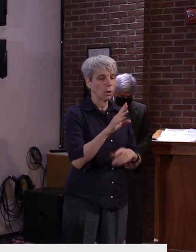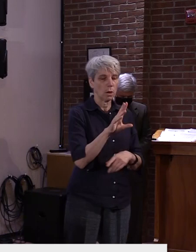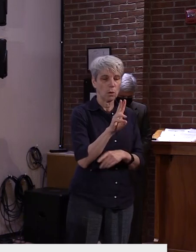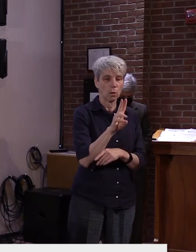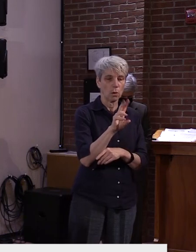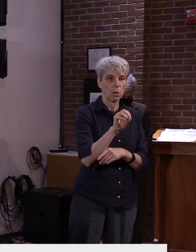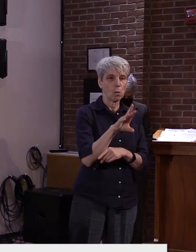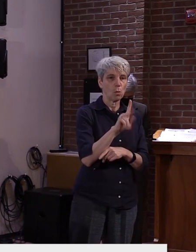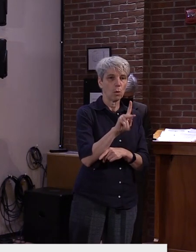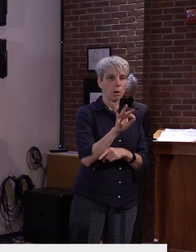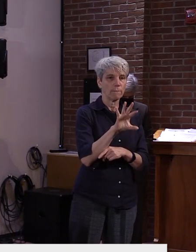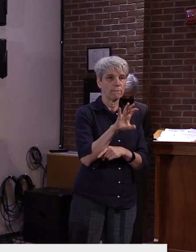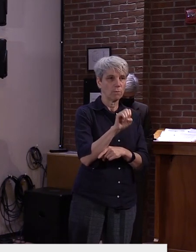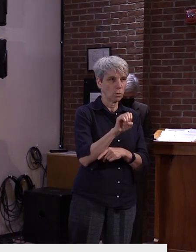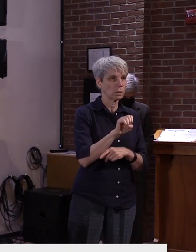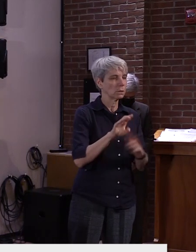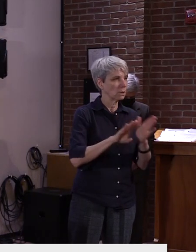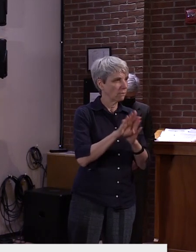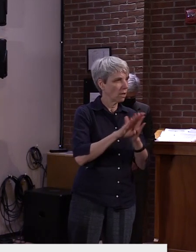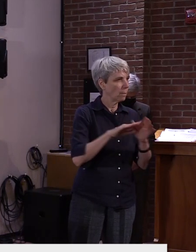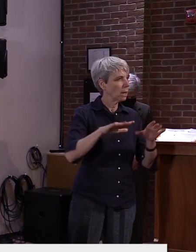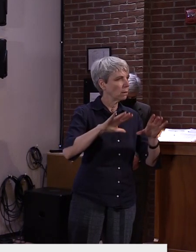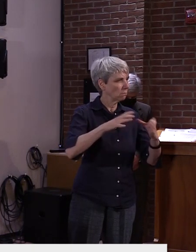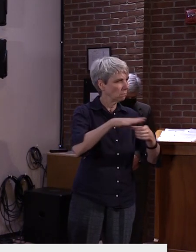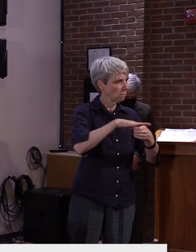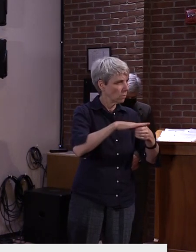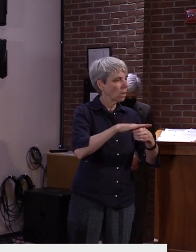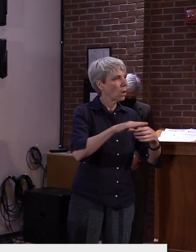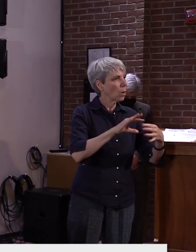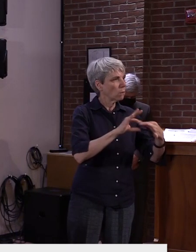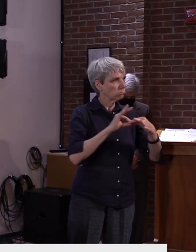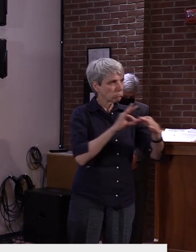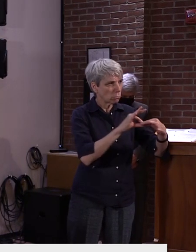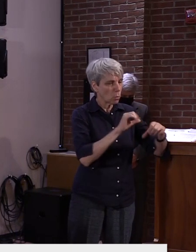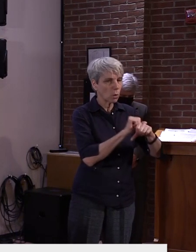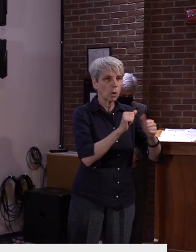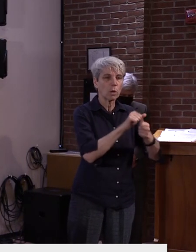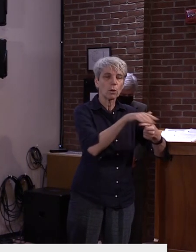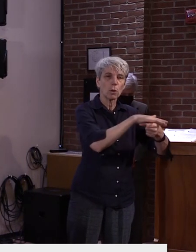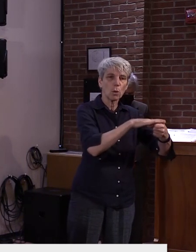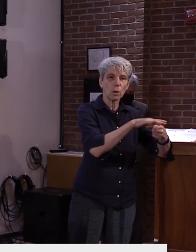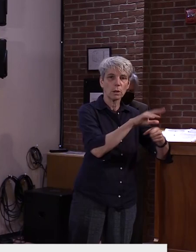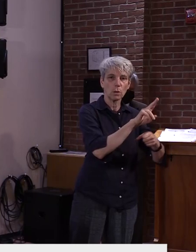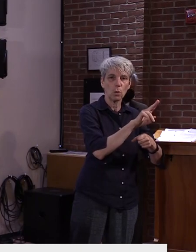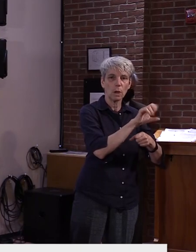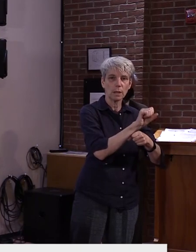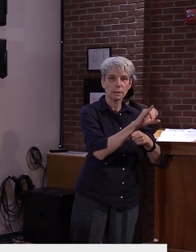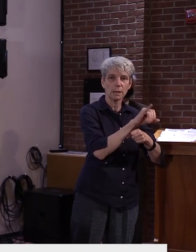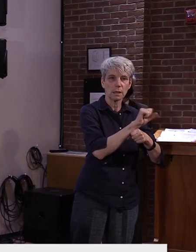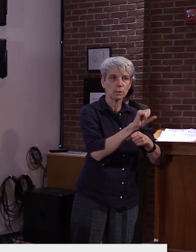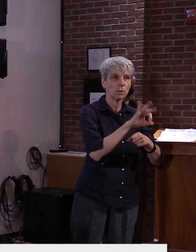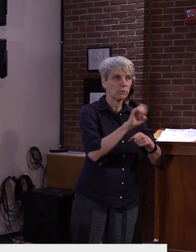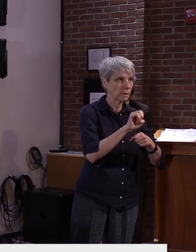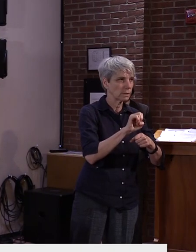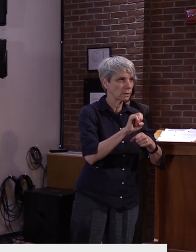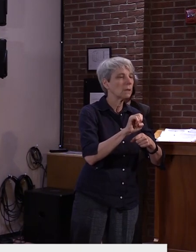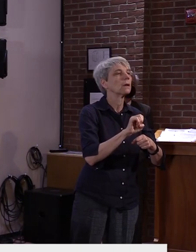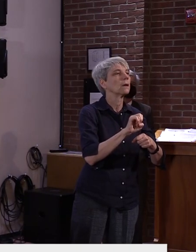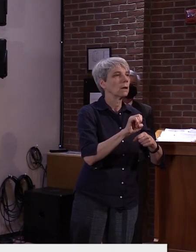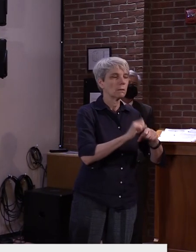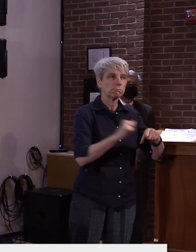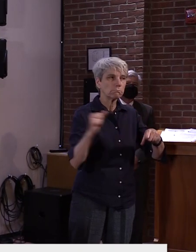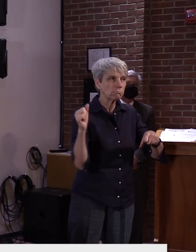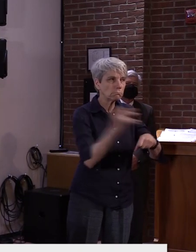the local state USCIS state office to not only provide information